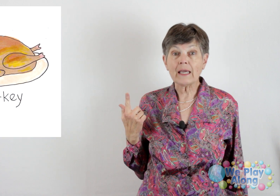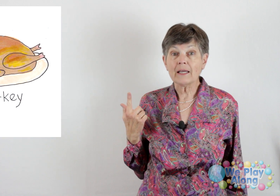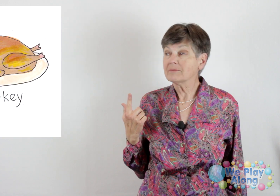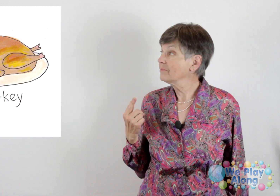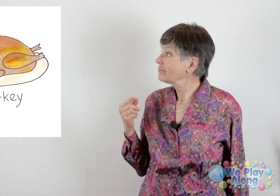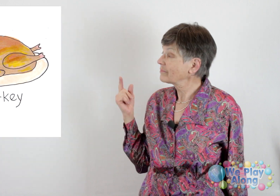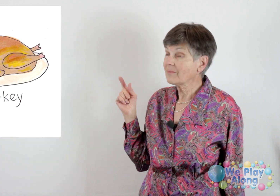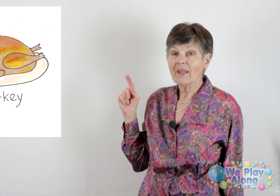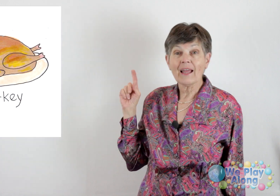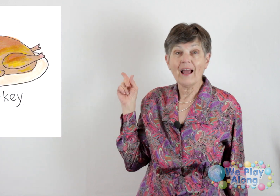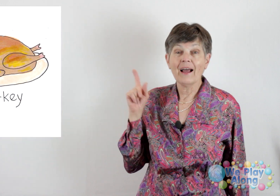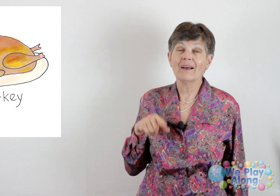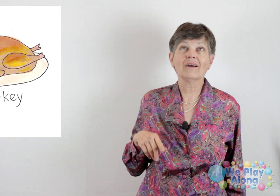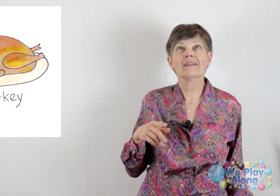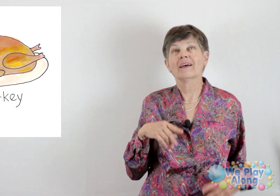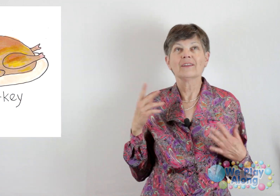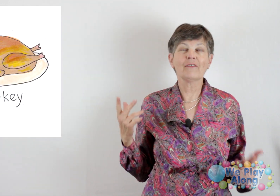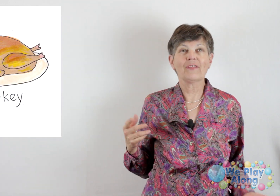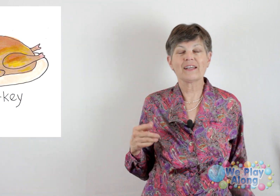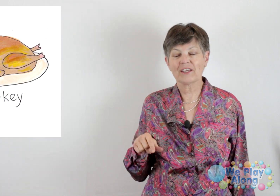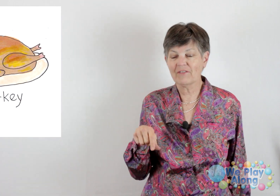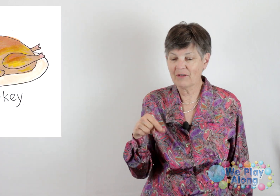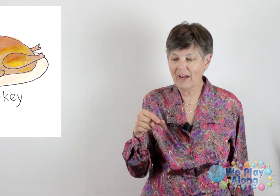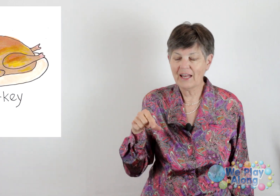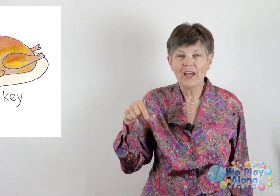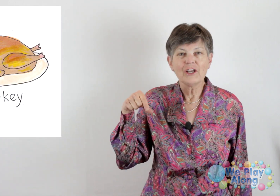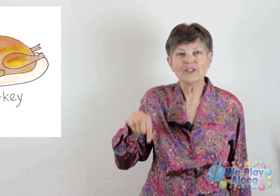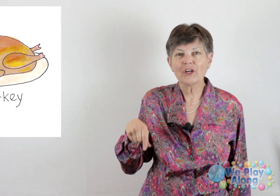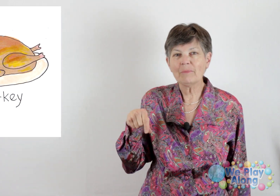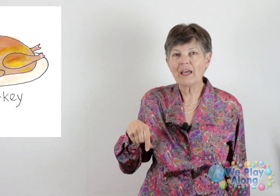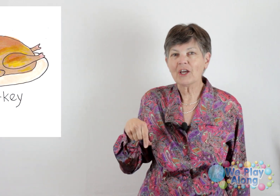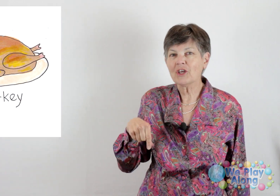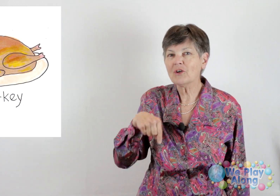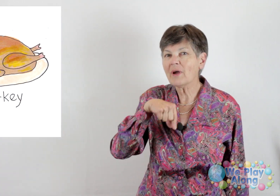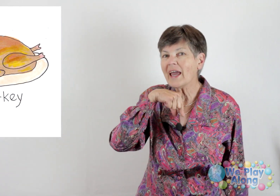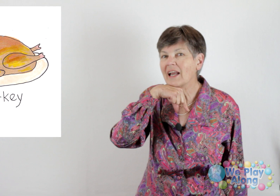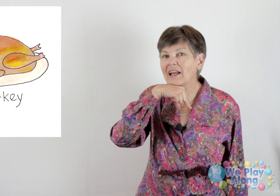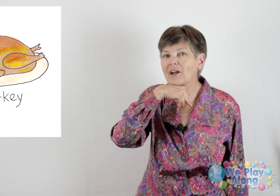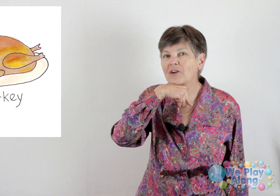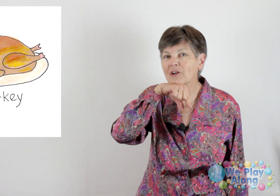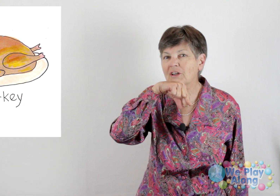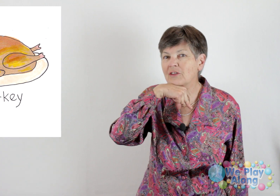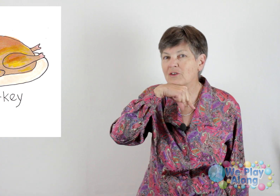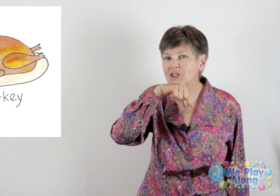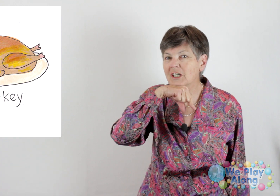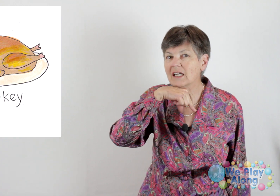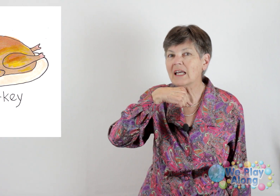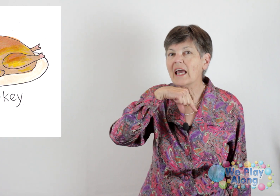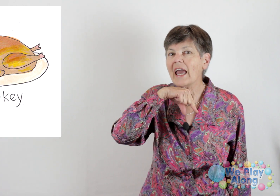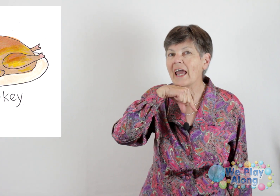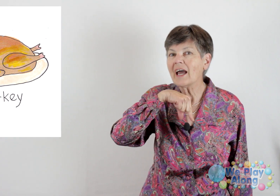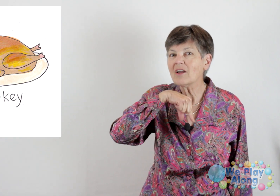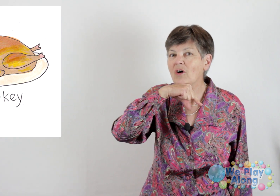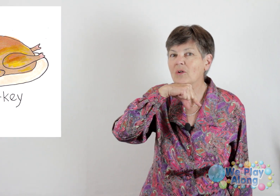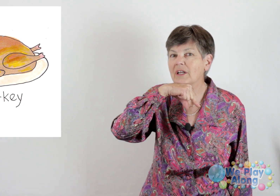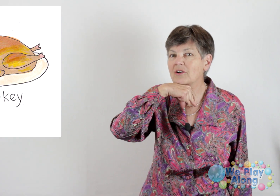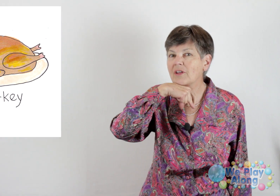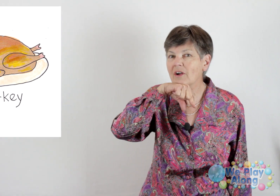Turkey. Love Thanksgiving, right? So you're going to make a Q hand and underneath your chin and hold it under there